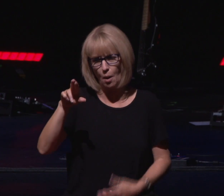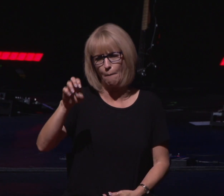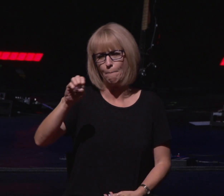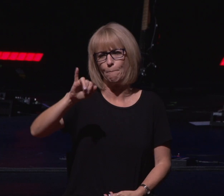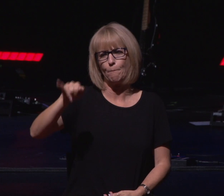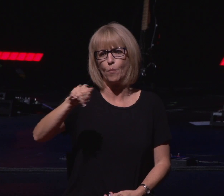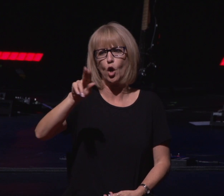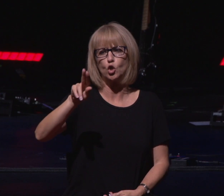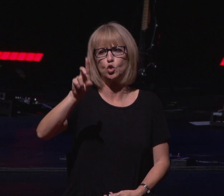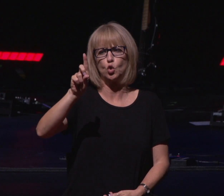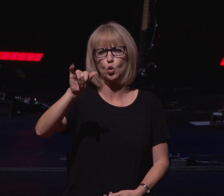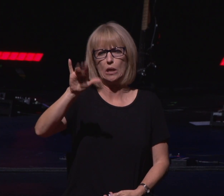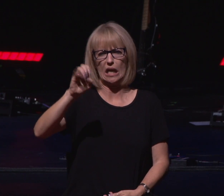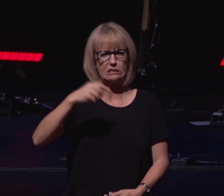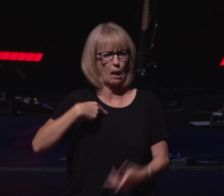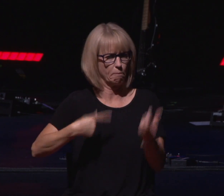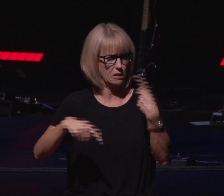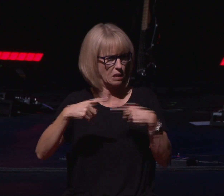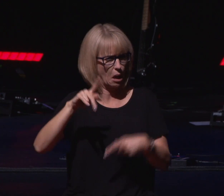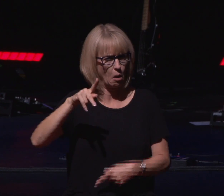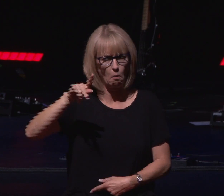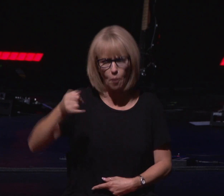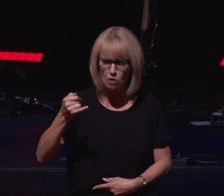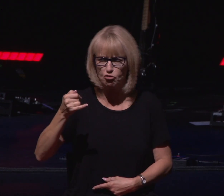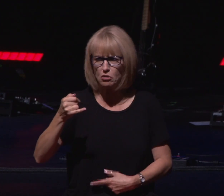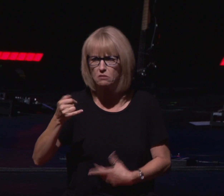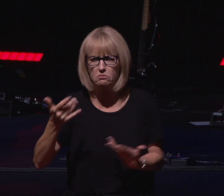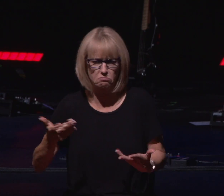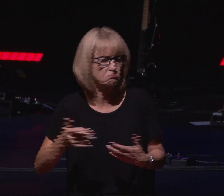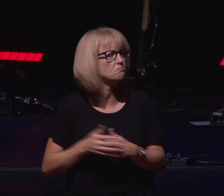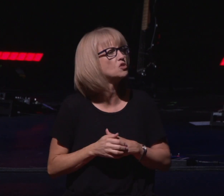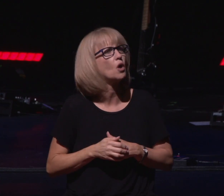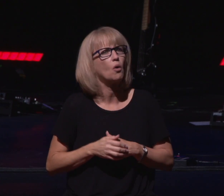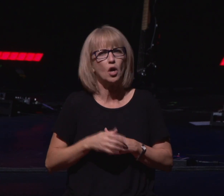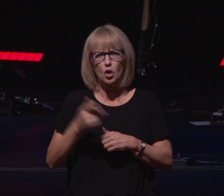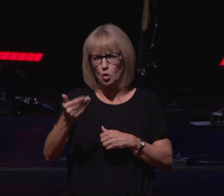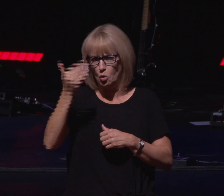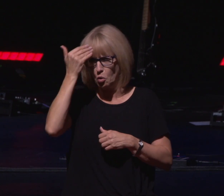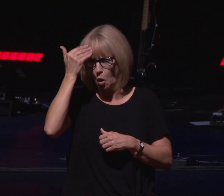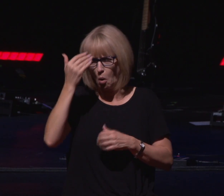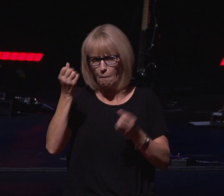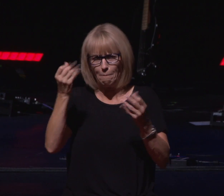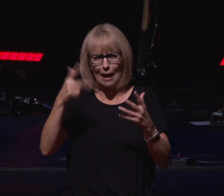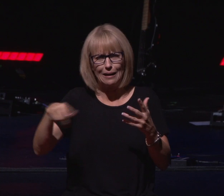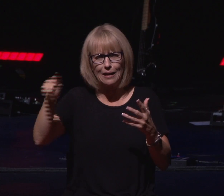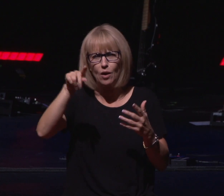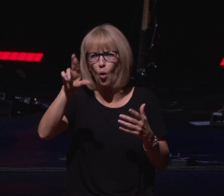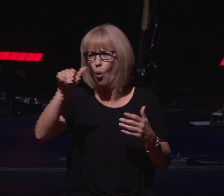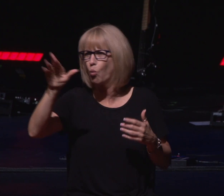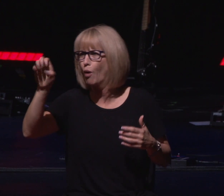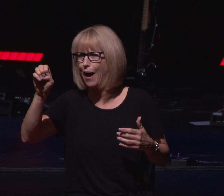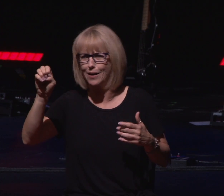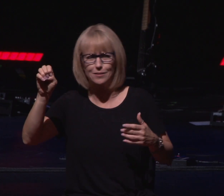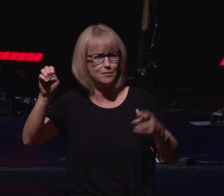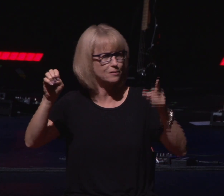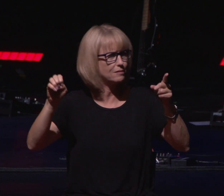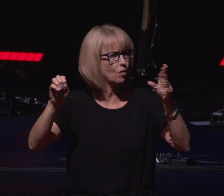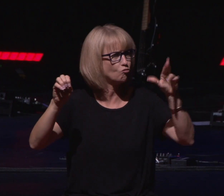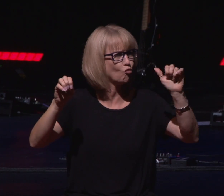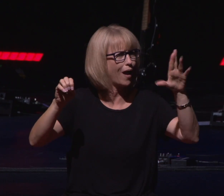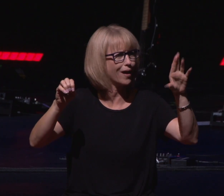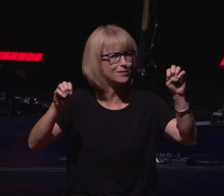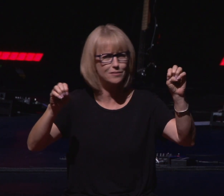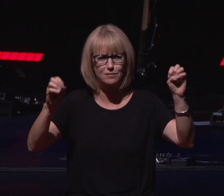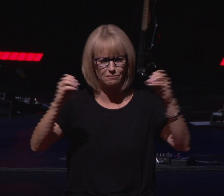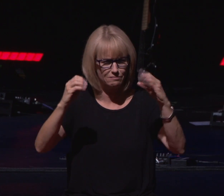there's an atmosphere of awkwardness that comes about, and there's a tension in the air. And to deal with this, it requires humility on each of our parts,